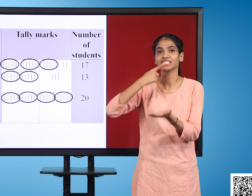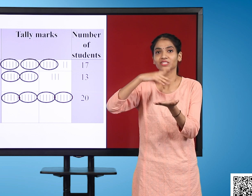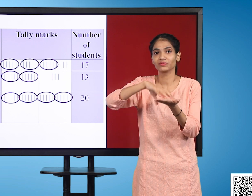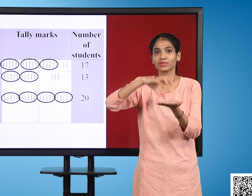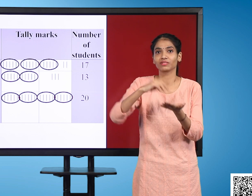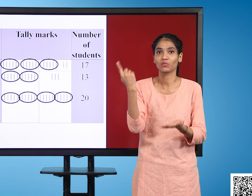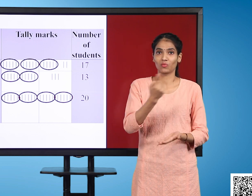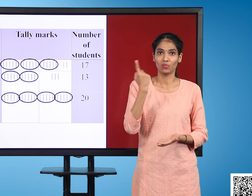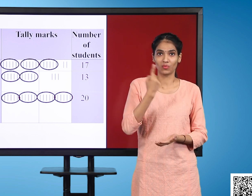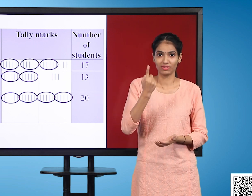Rice only,